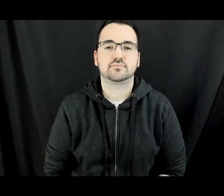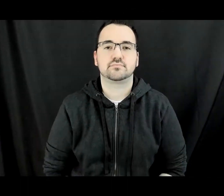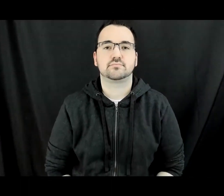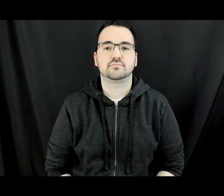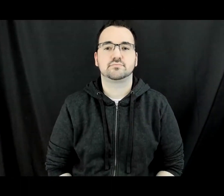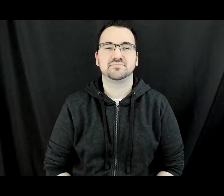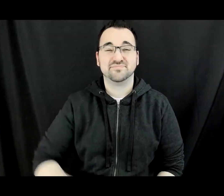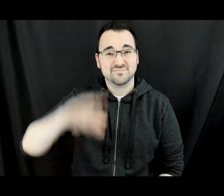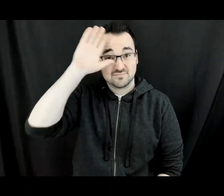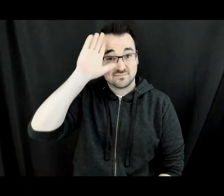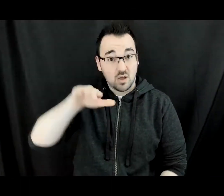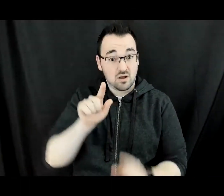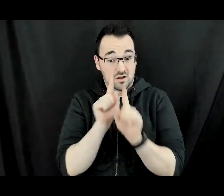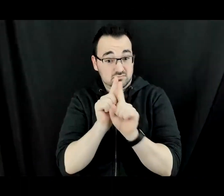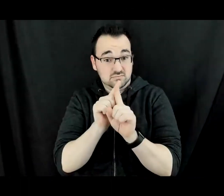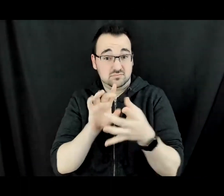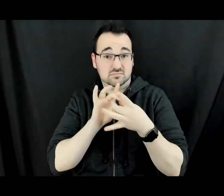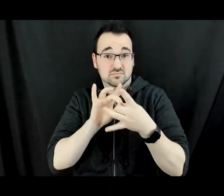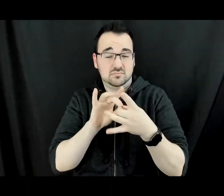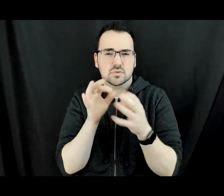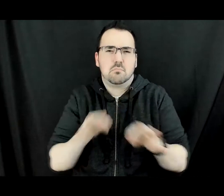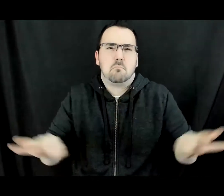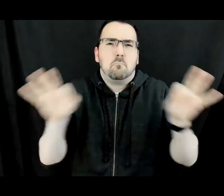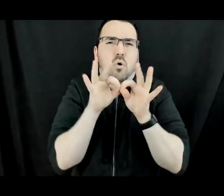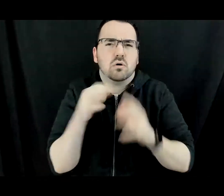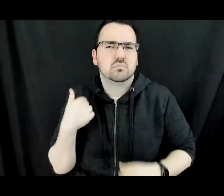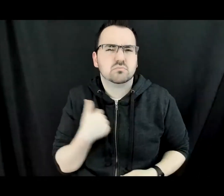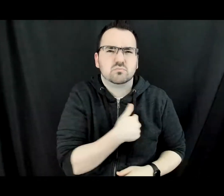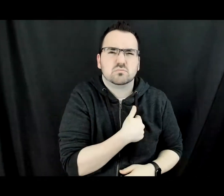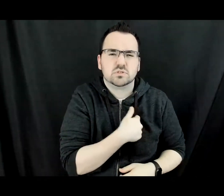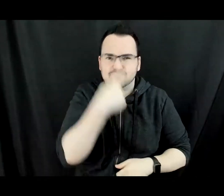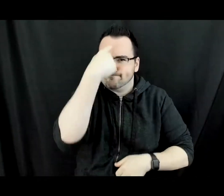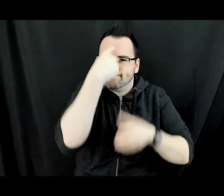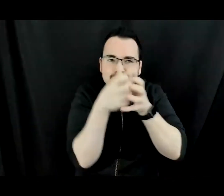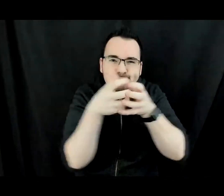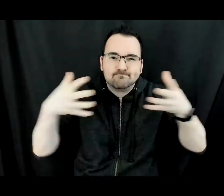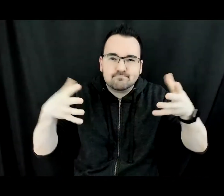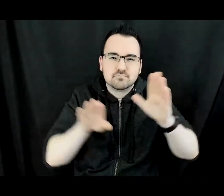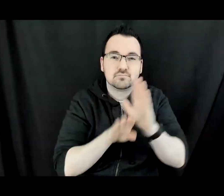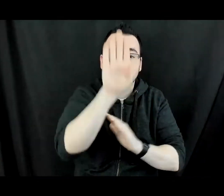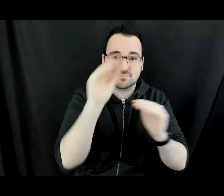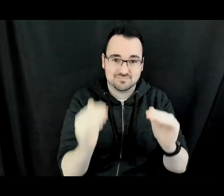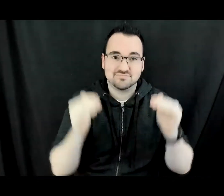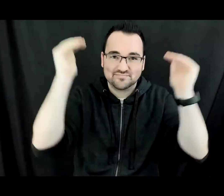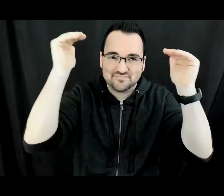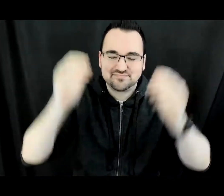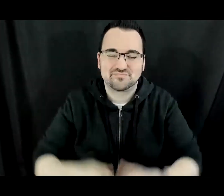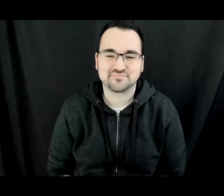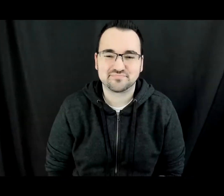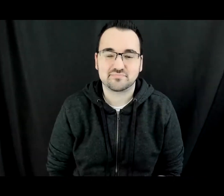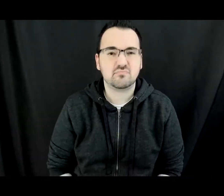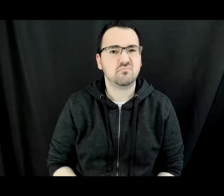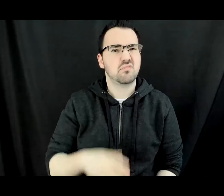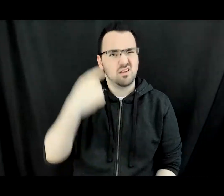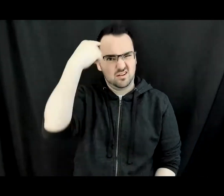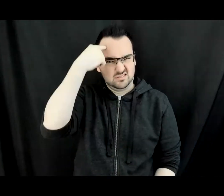mentors at the end of the day are essential for us to advance. But I think most of us have a misunderstanding of how